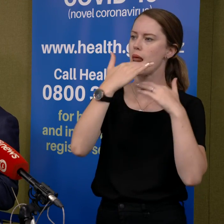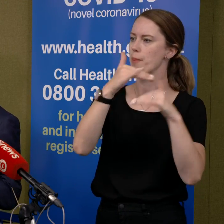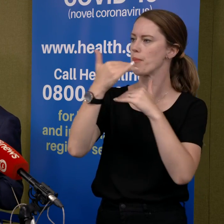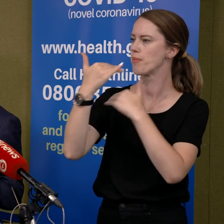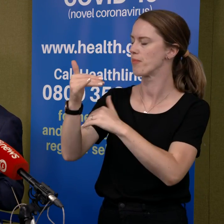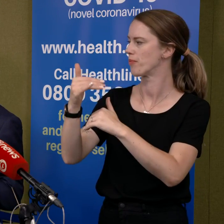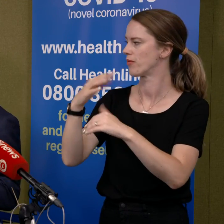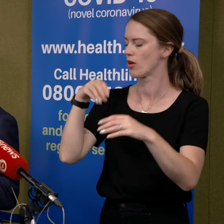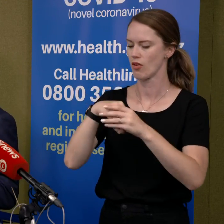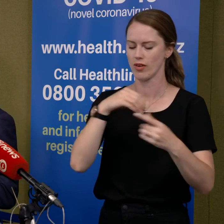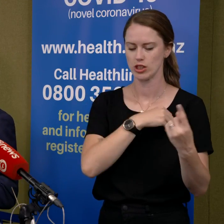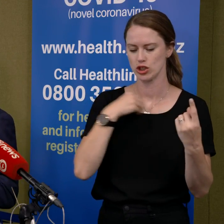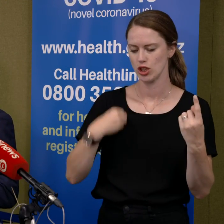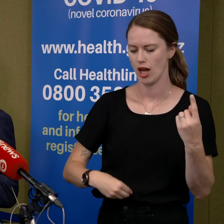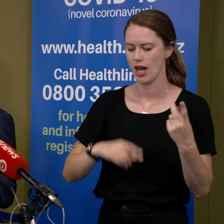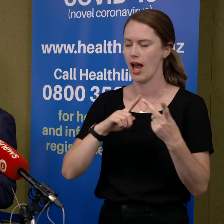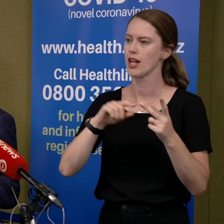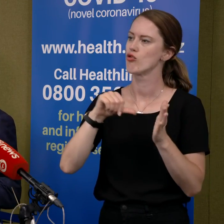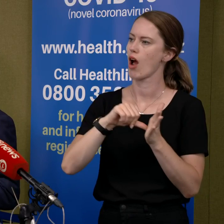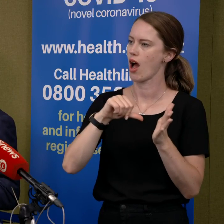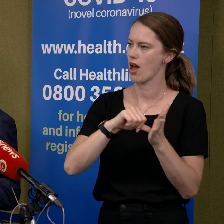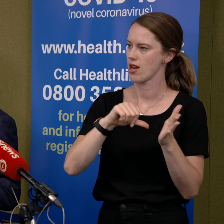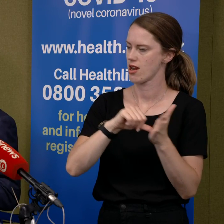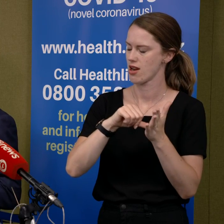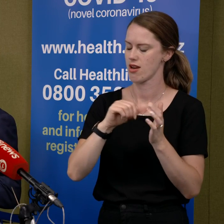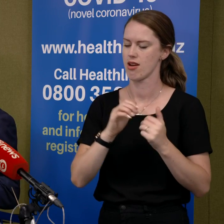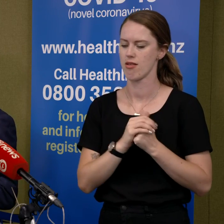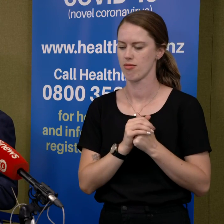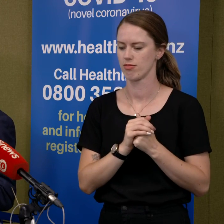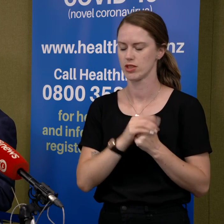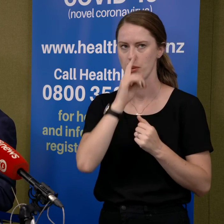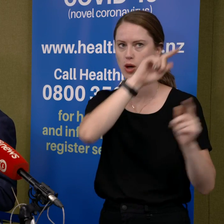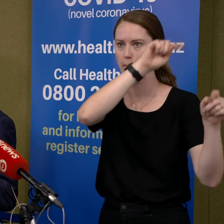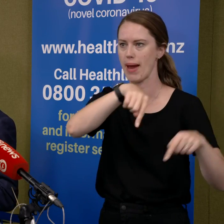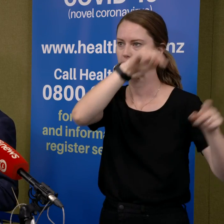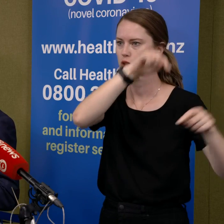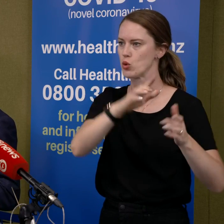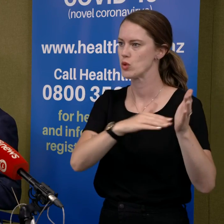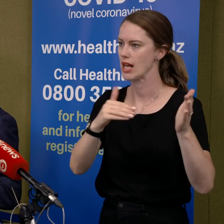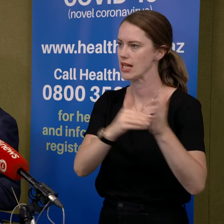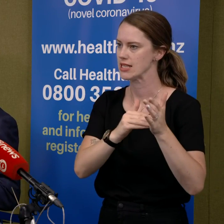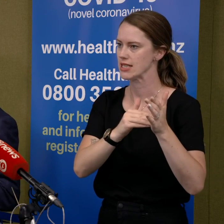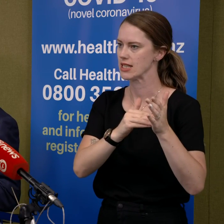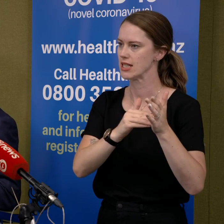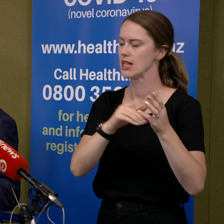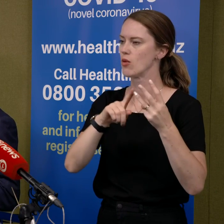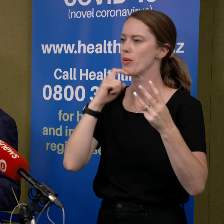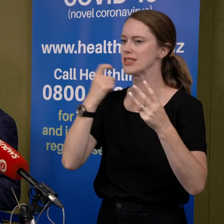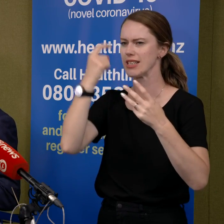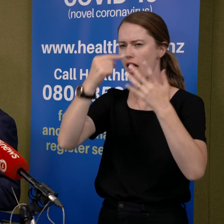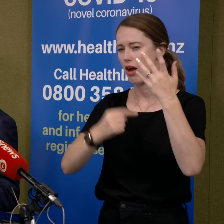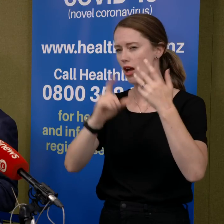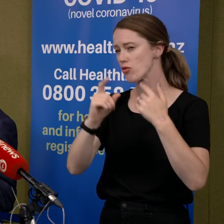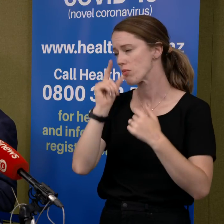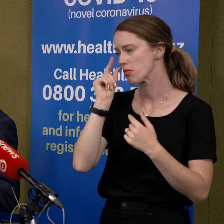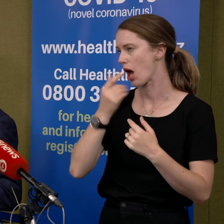involve China and Iran, people who've travelled to China and Iran, and they will also be considering any other restrictions.